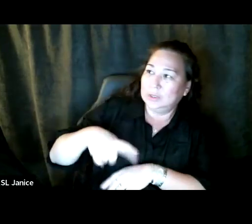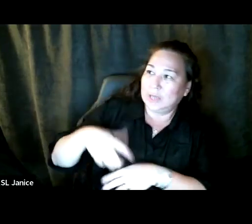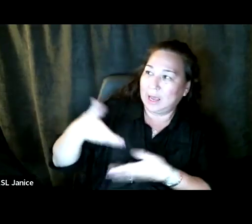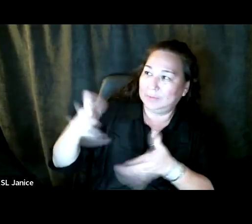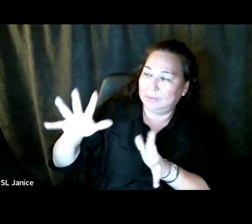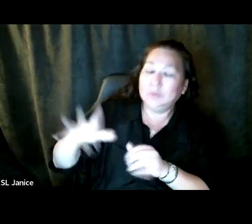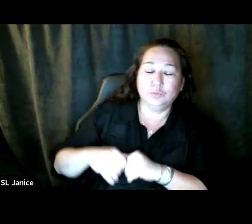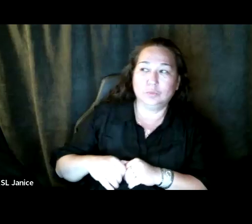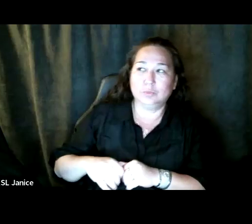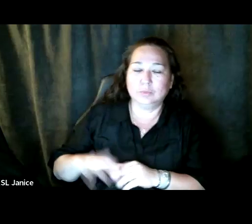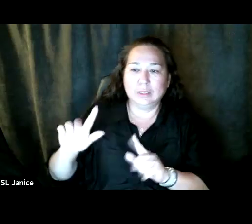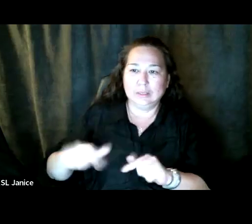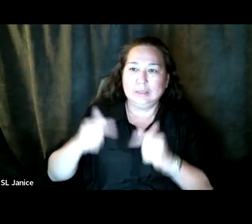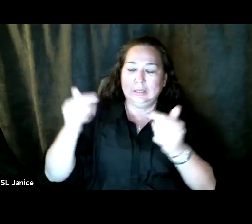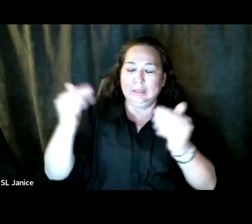Deidre Manning.